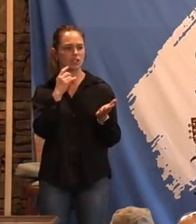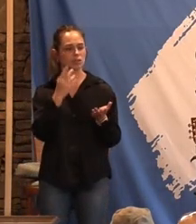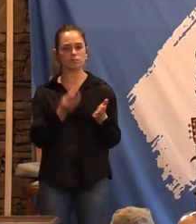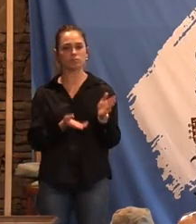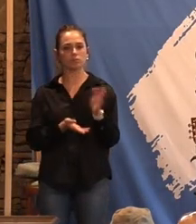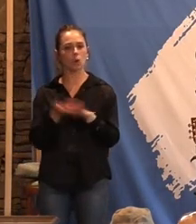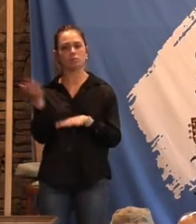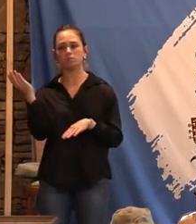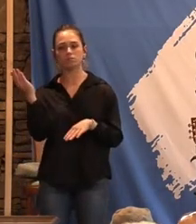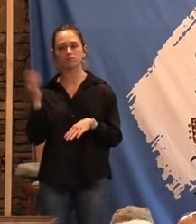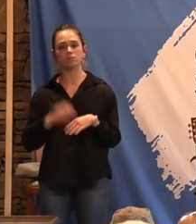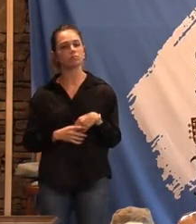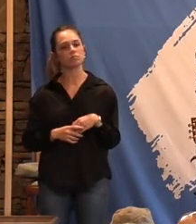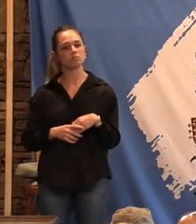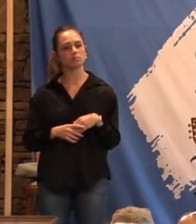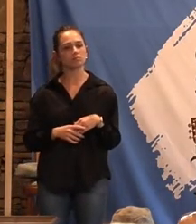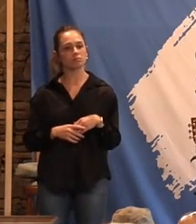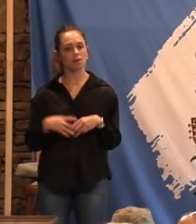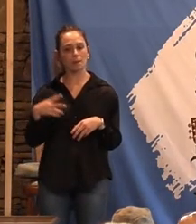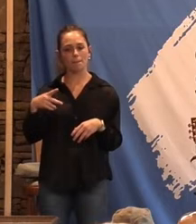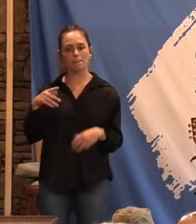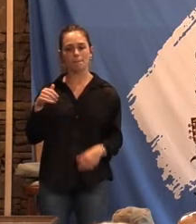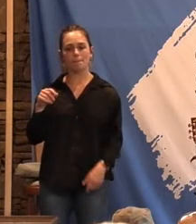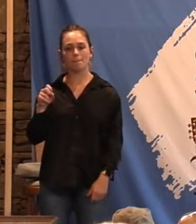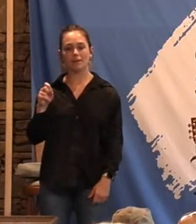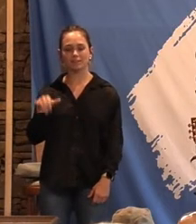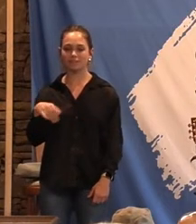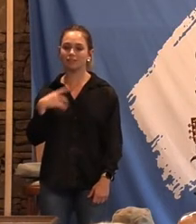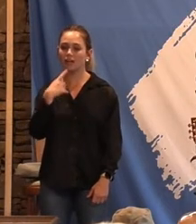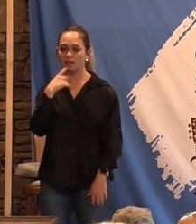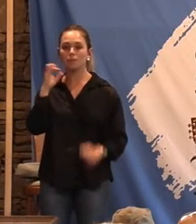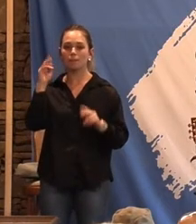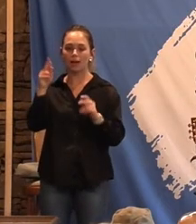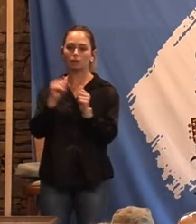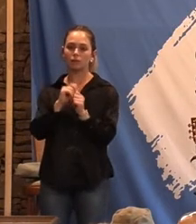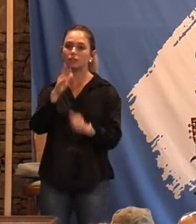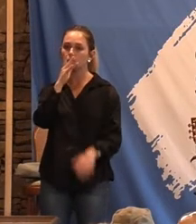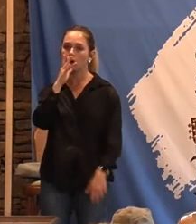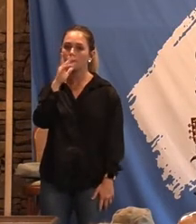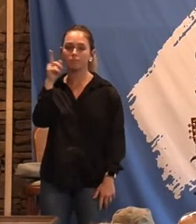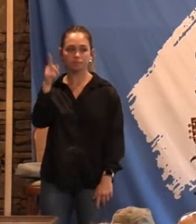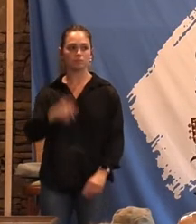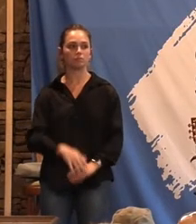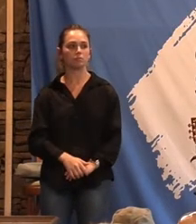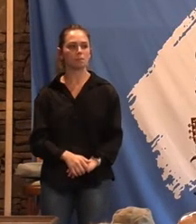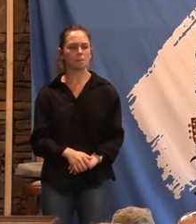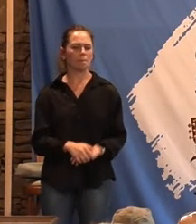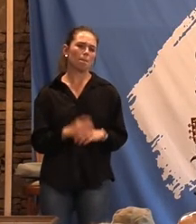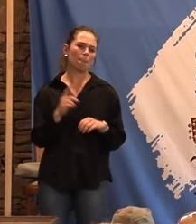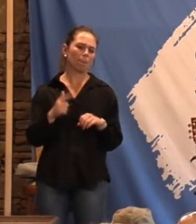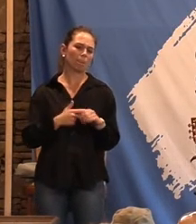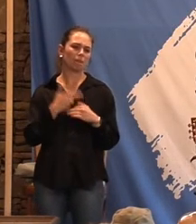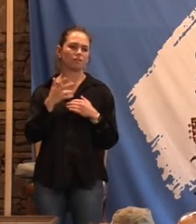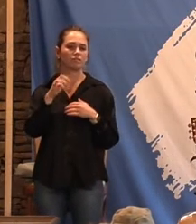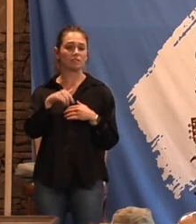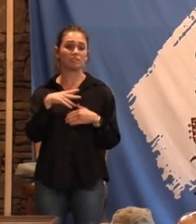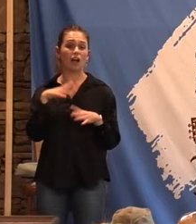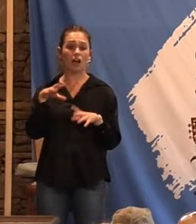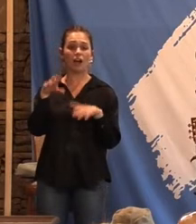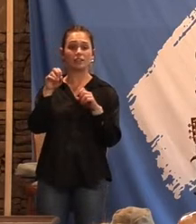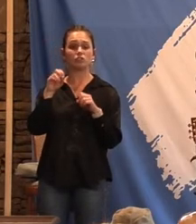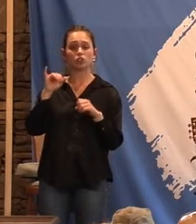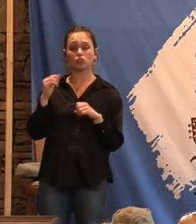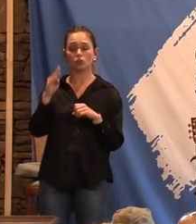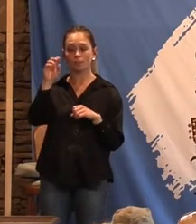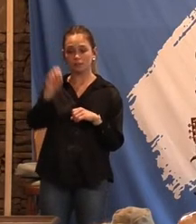gone. Patsy said he was back in Youngstown with his mother. And not long after that, I took a job in